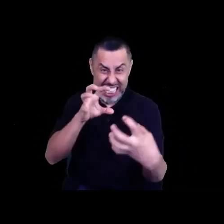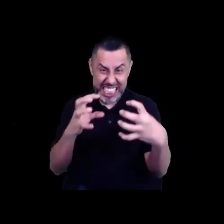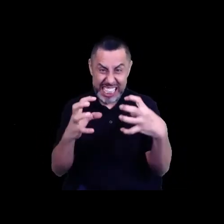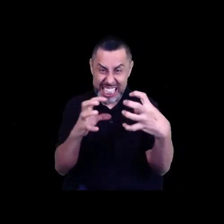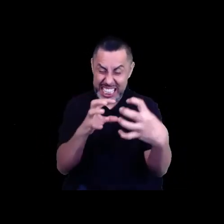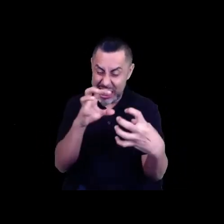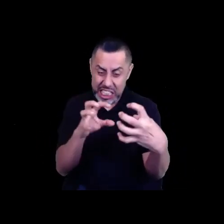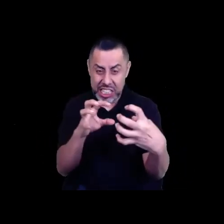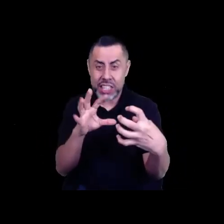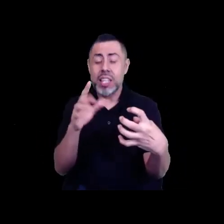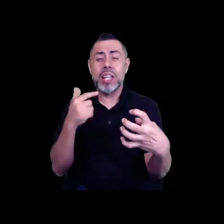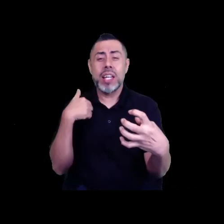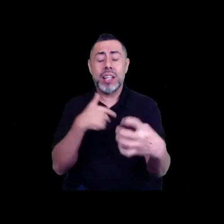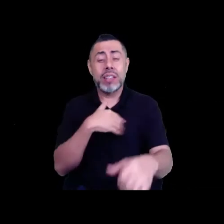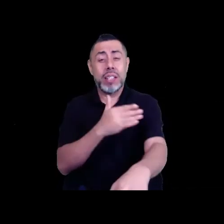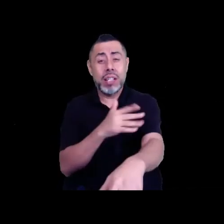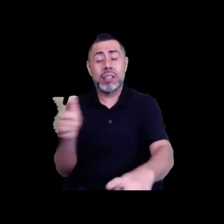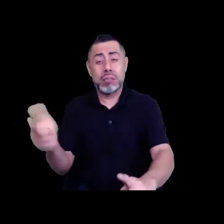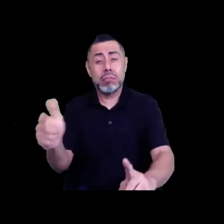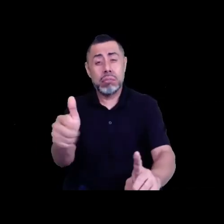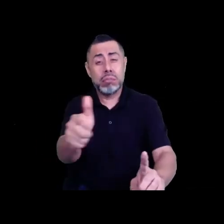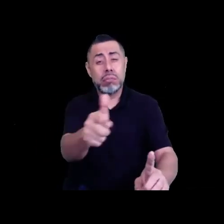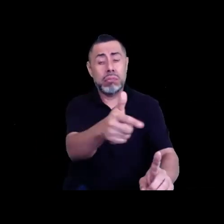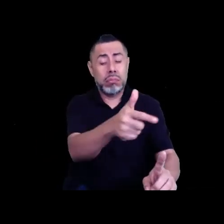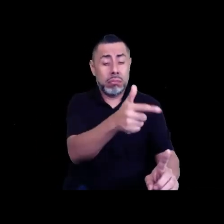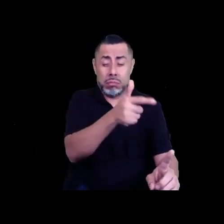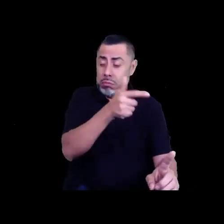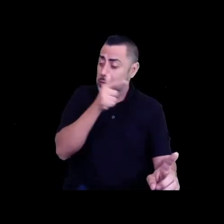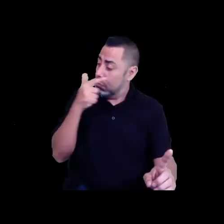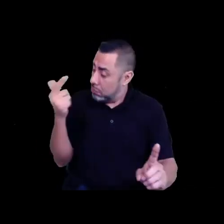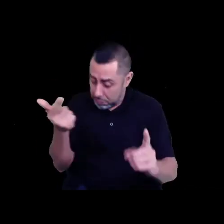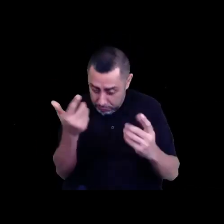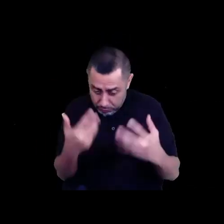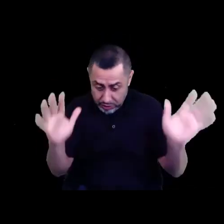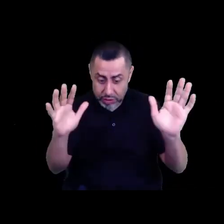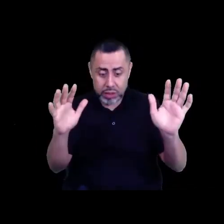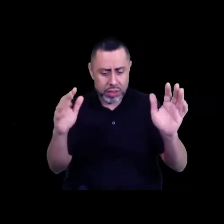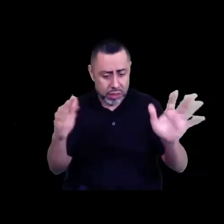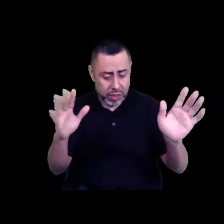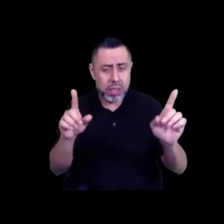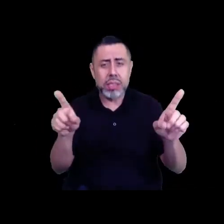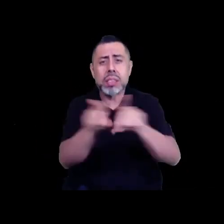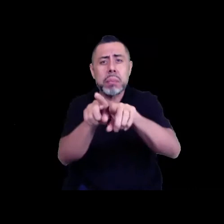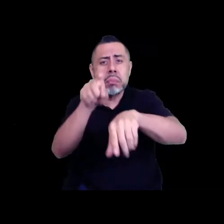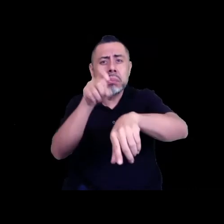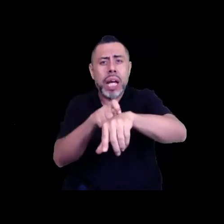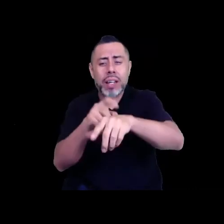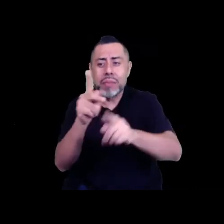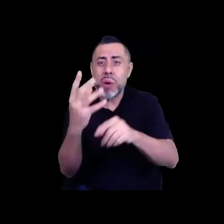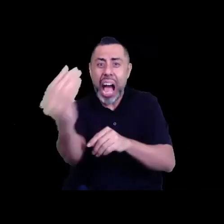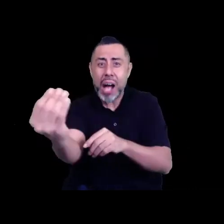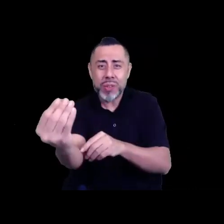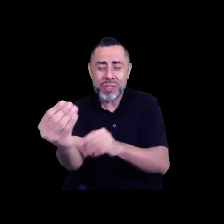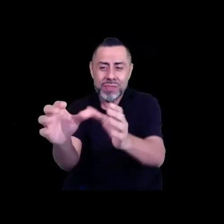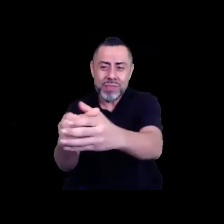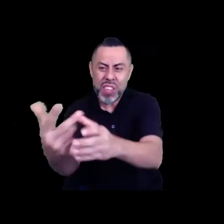in walked the folks from the hall, said that they'd solved the problem, and we were done. Well, they might have